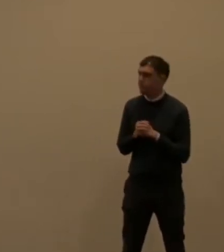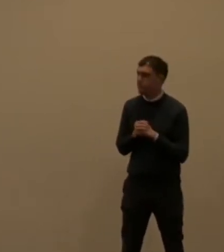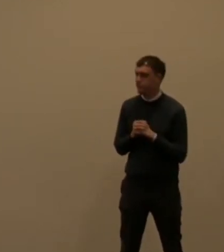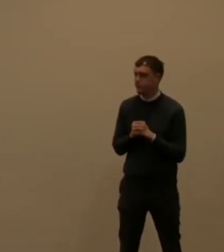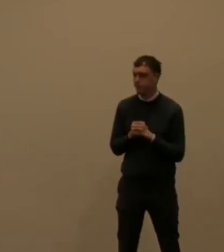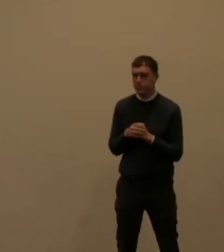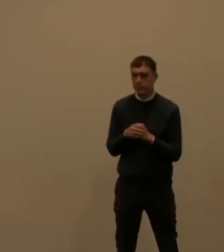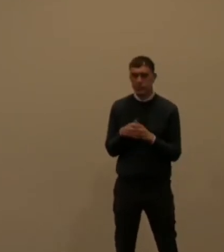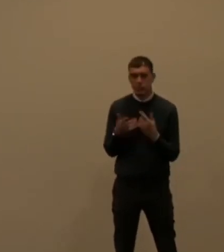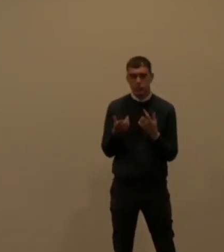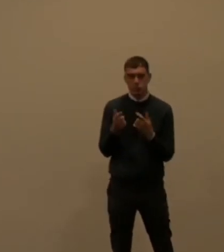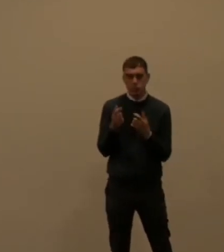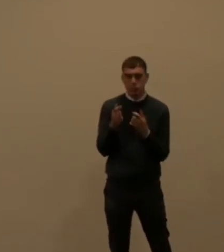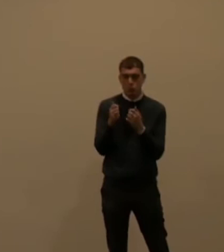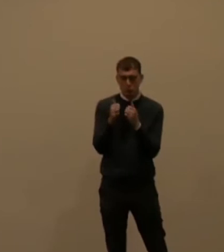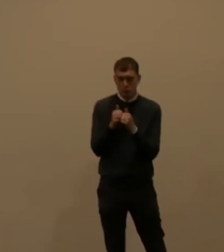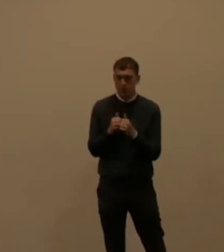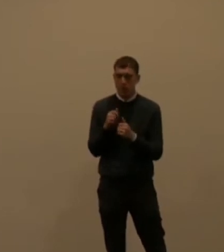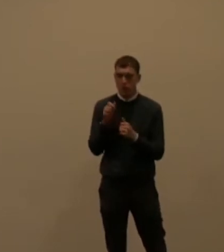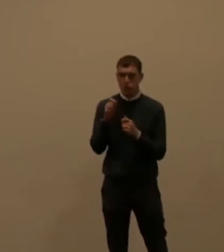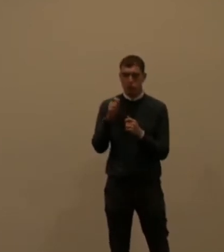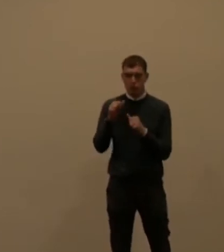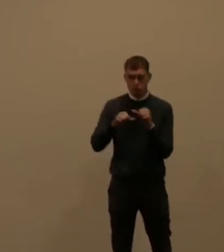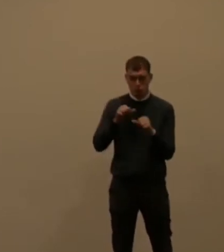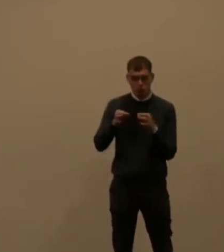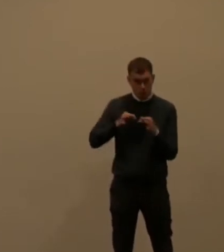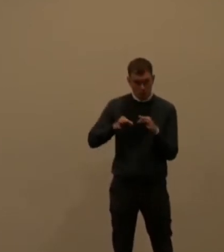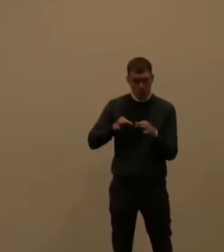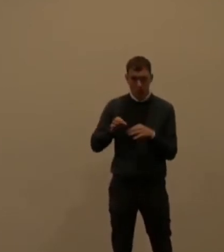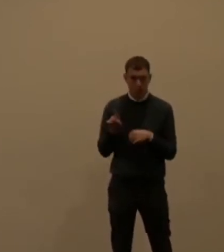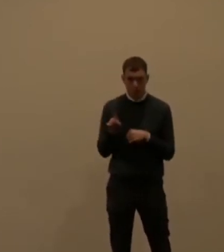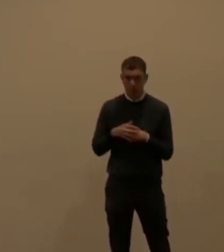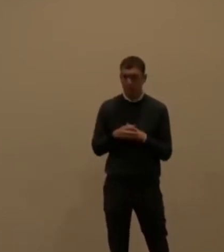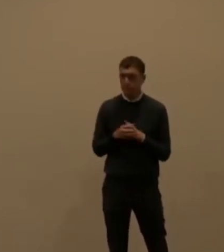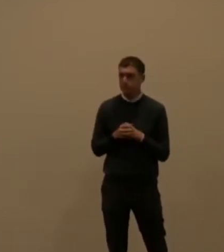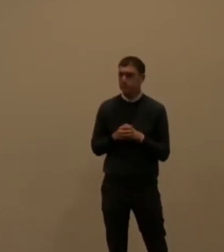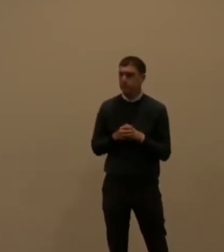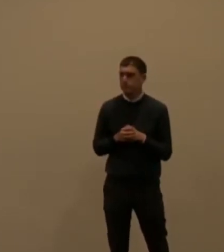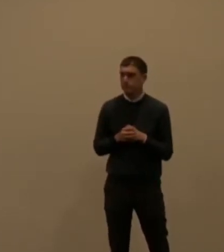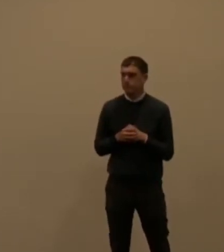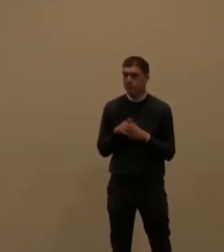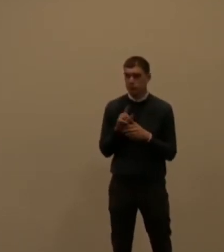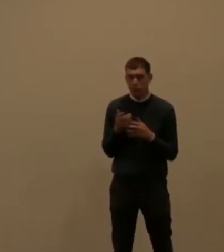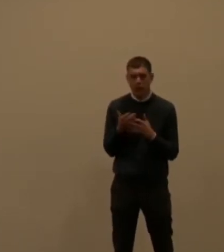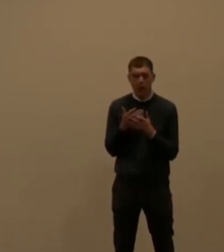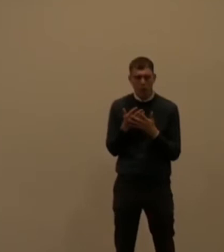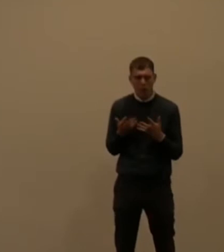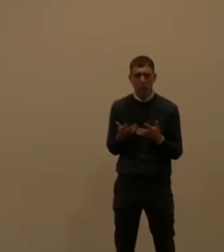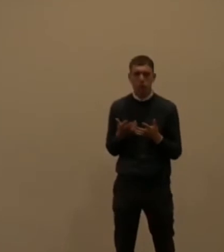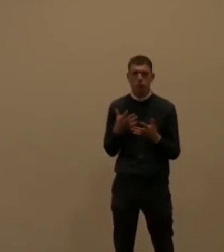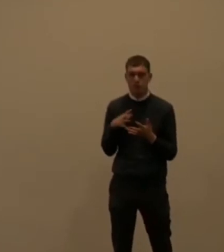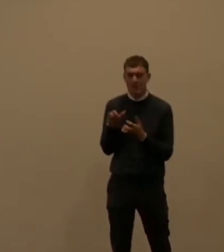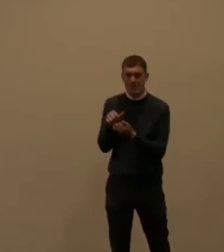what is the customization strategy? And that's the next one, a big one. Do you want, how much it is that you want to